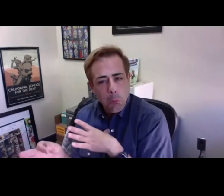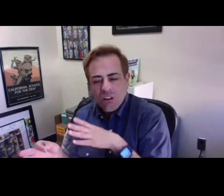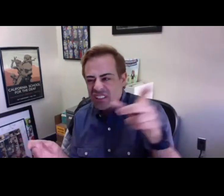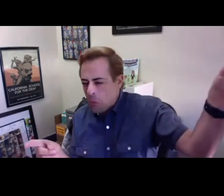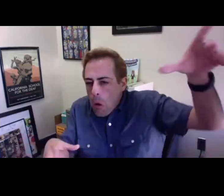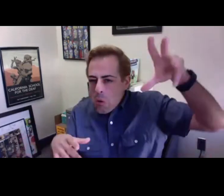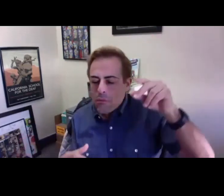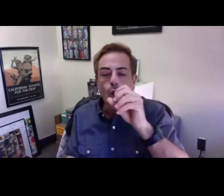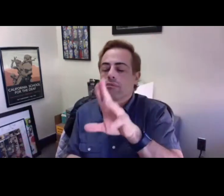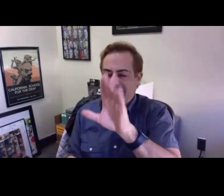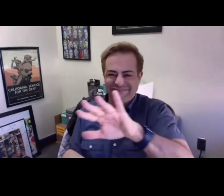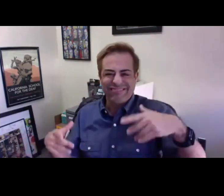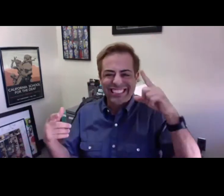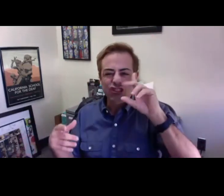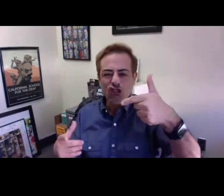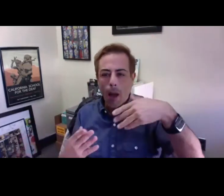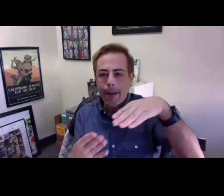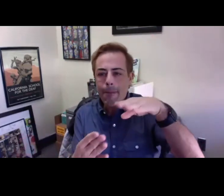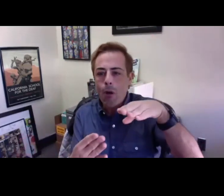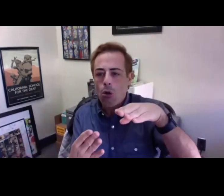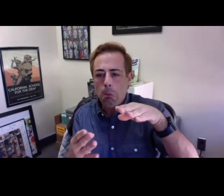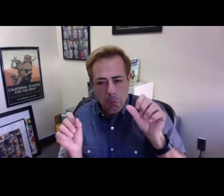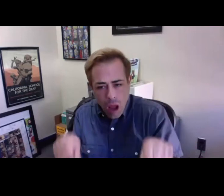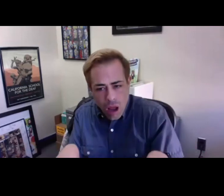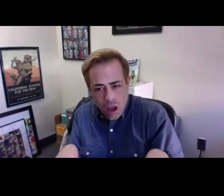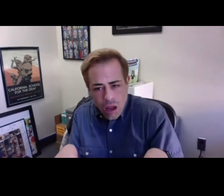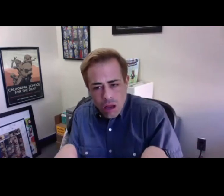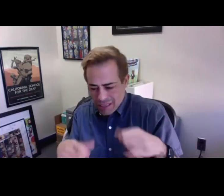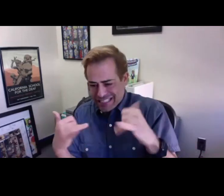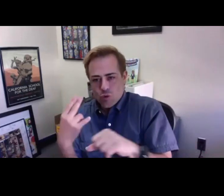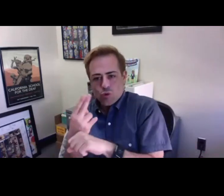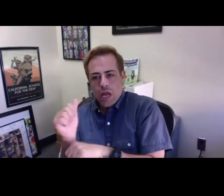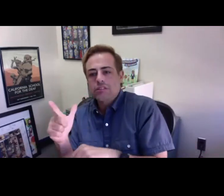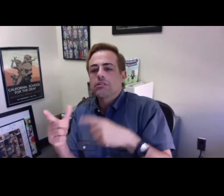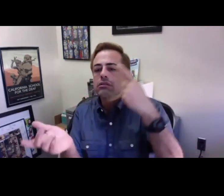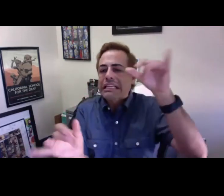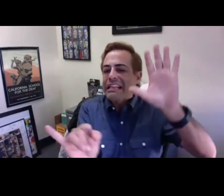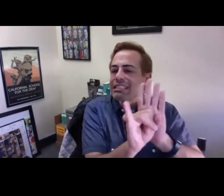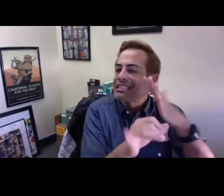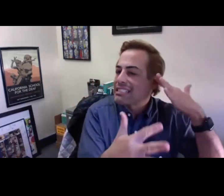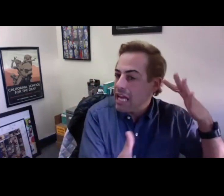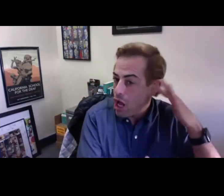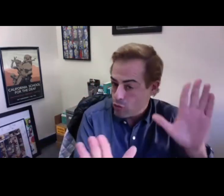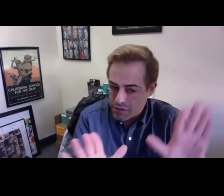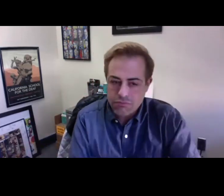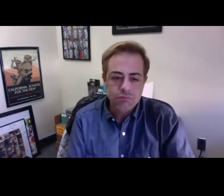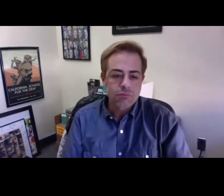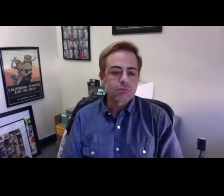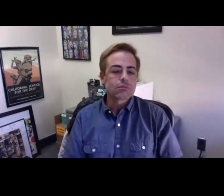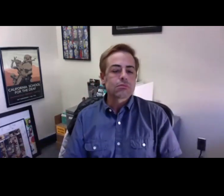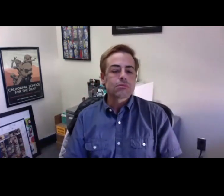teacher hears something, it's okay for that hearing teacher to say, "Oh, hey, I heard a dog bark over here," but using